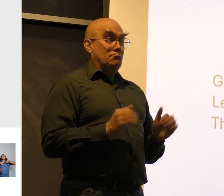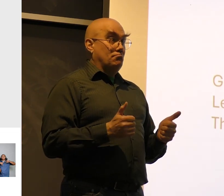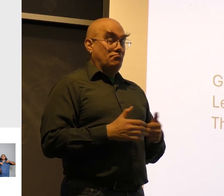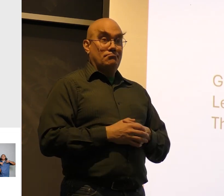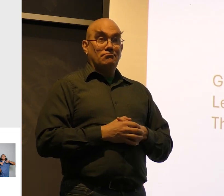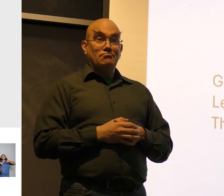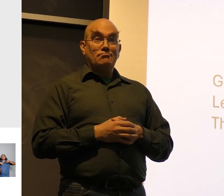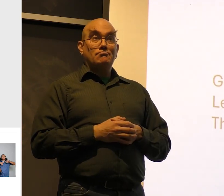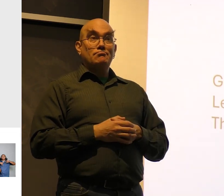Okay?